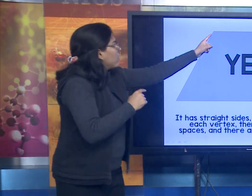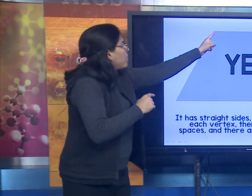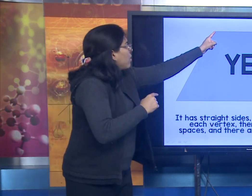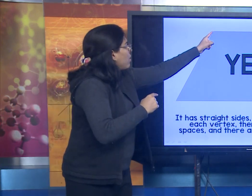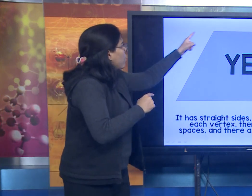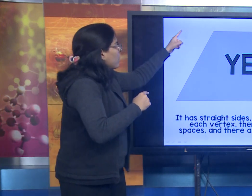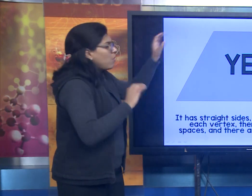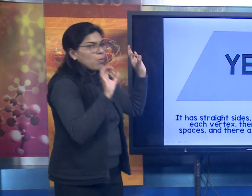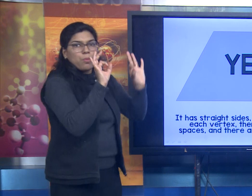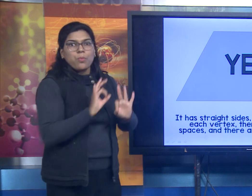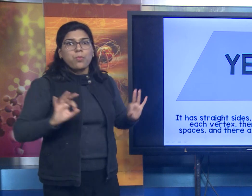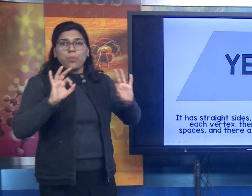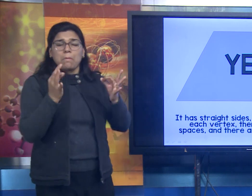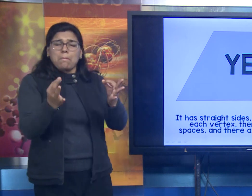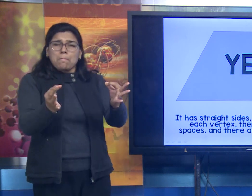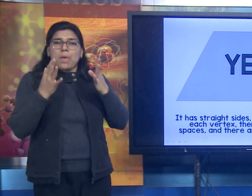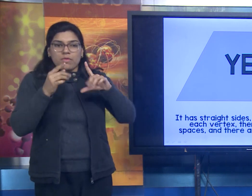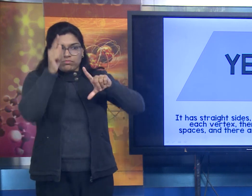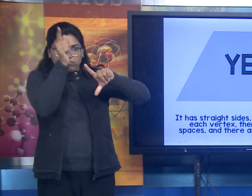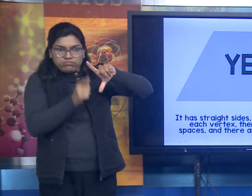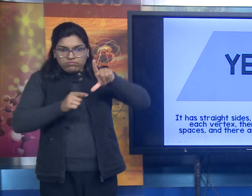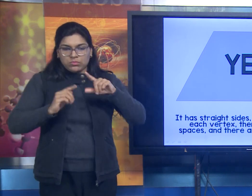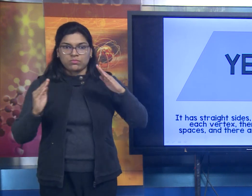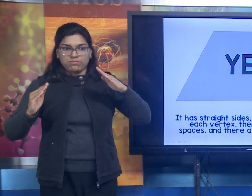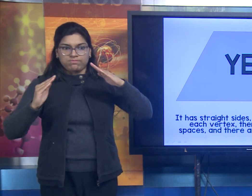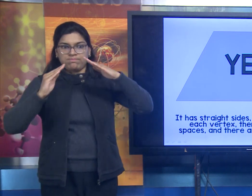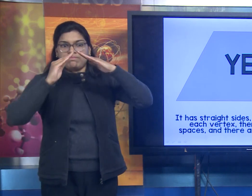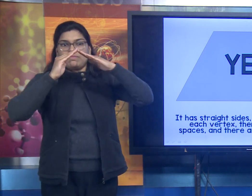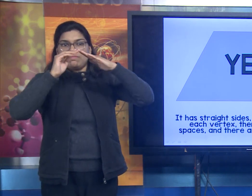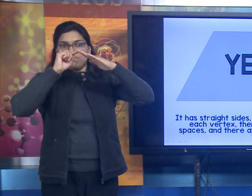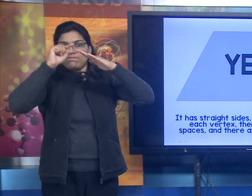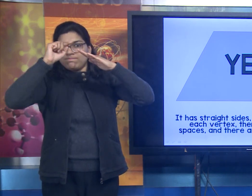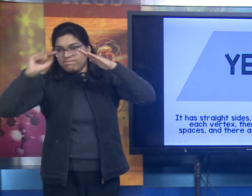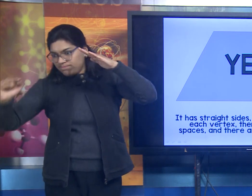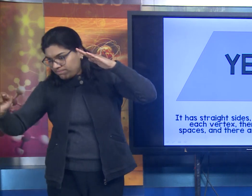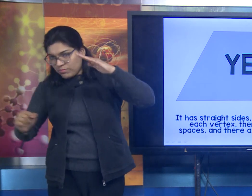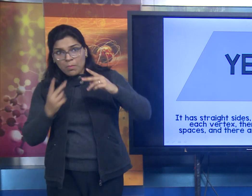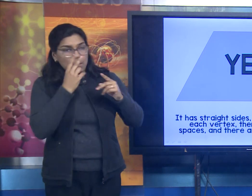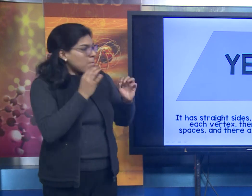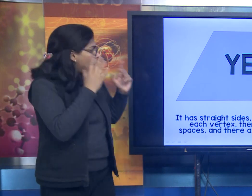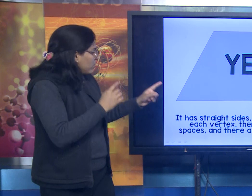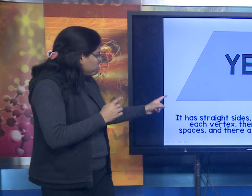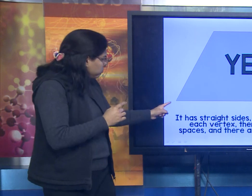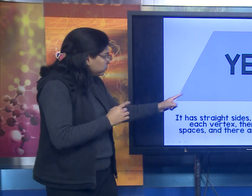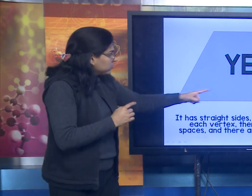there is no intersecting line or no line which is left over.